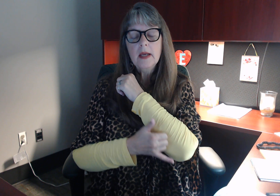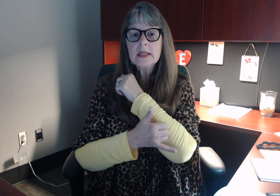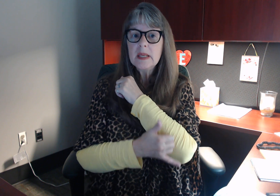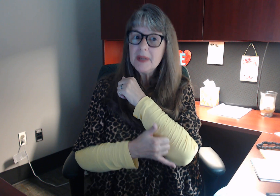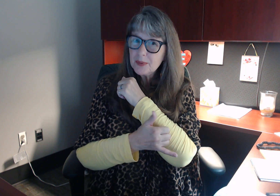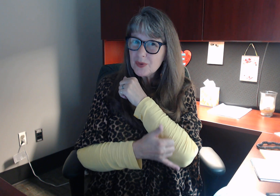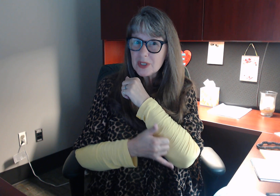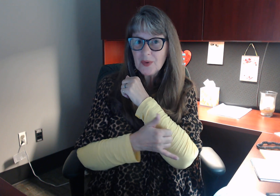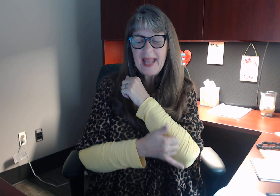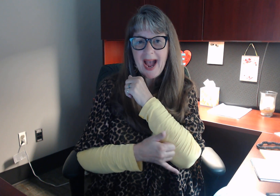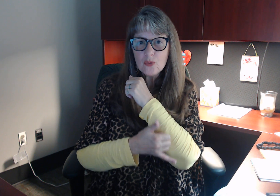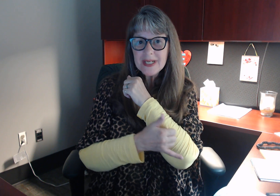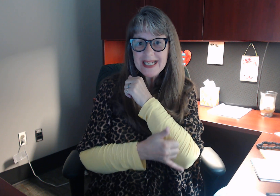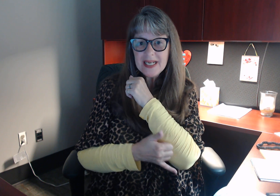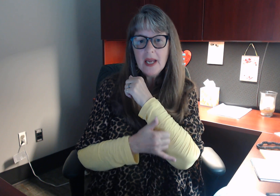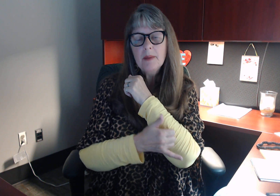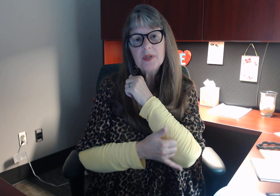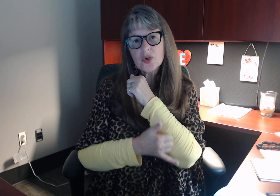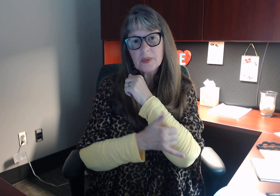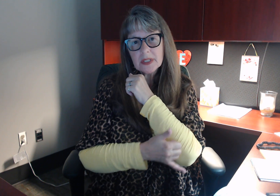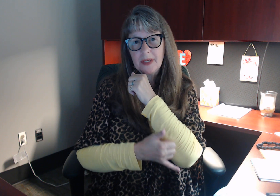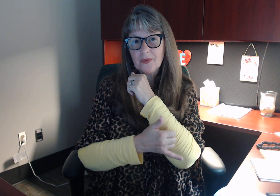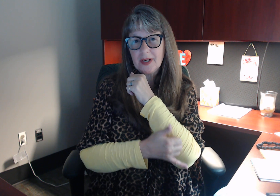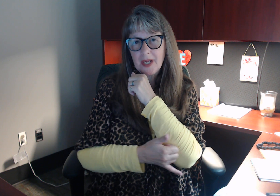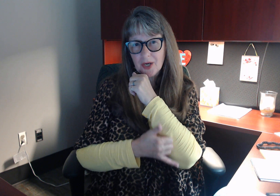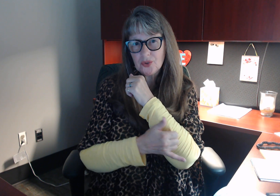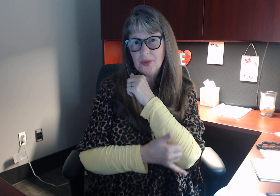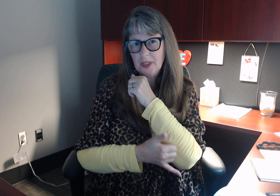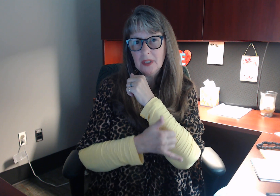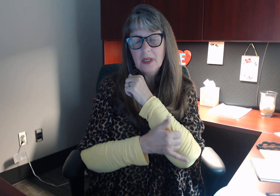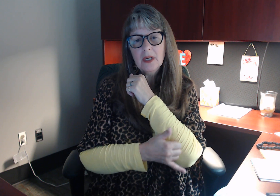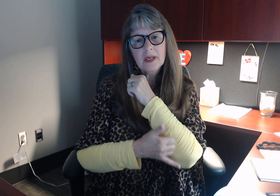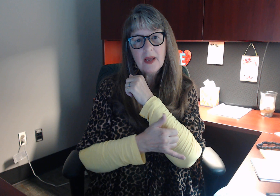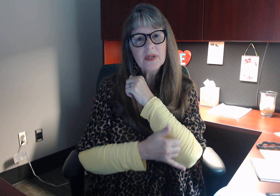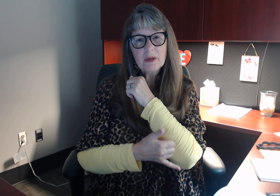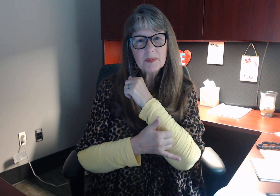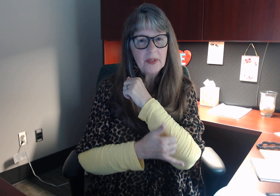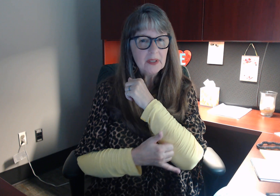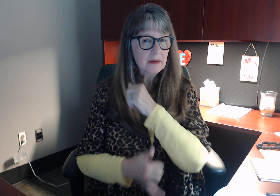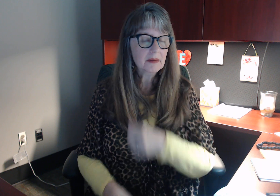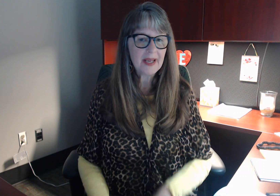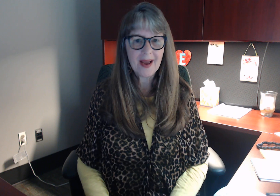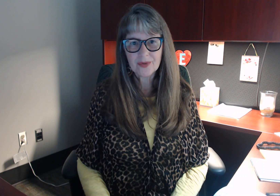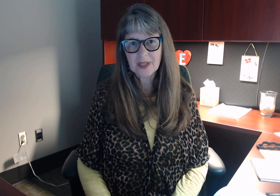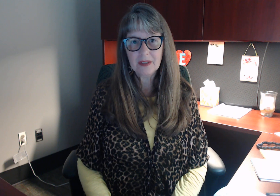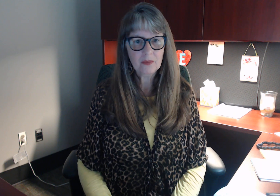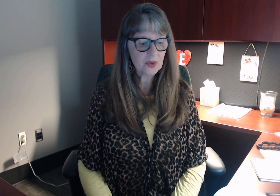Some people use this for county, but this is really the sign for country, and have to end up spelling county, which